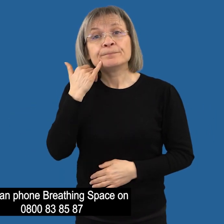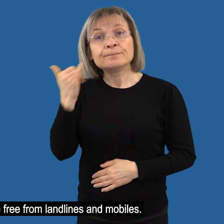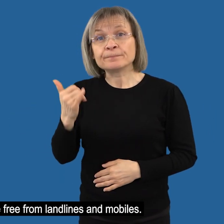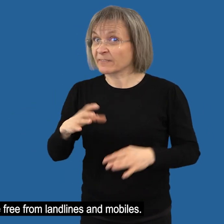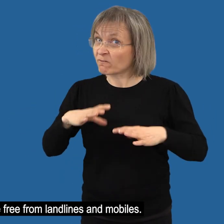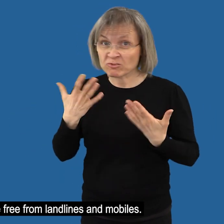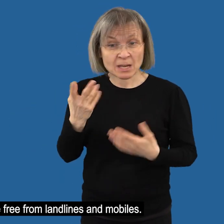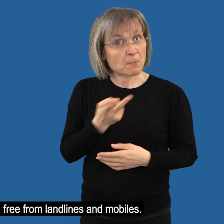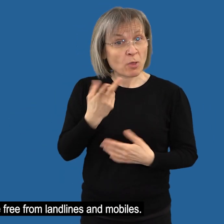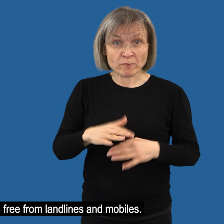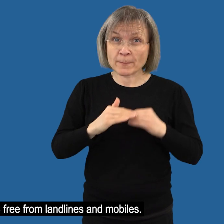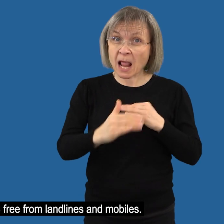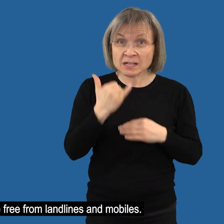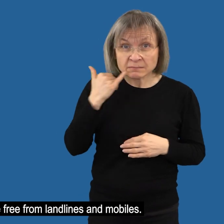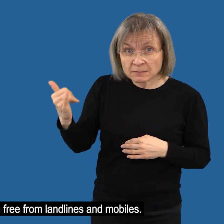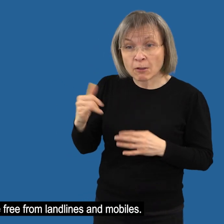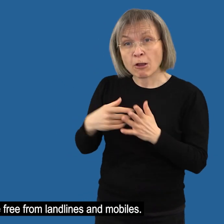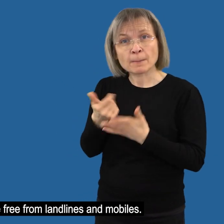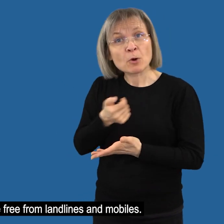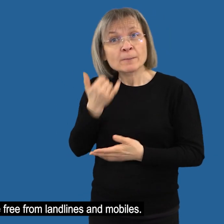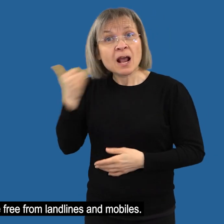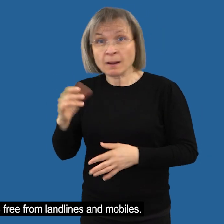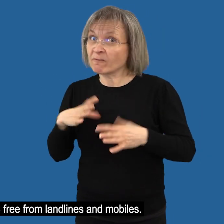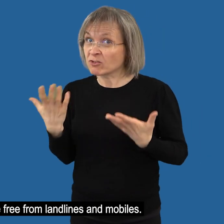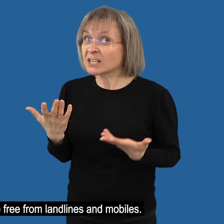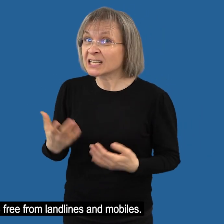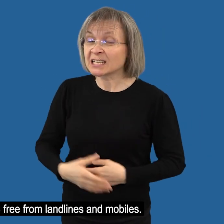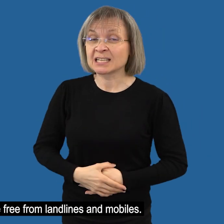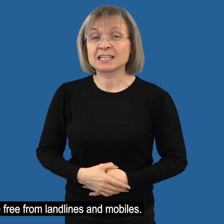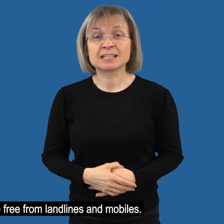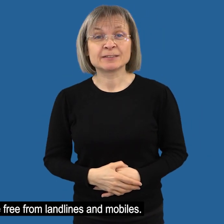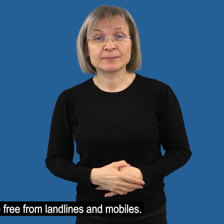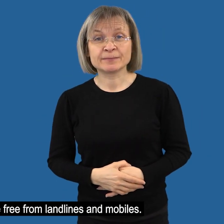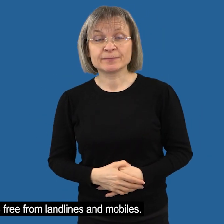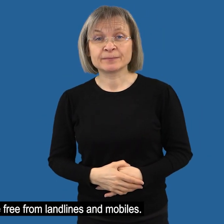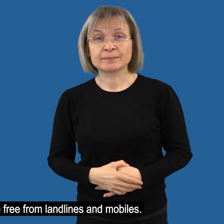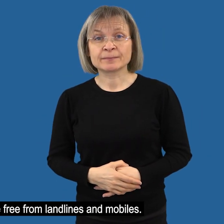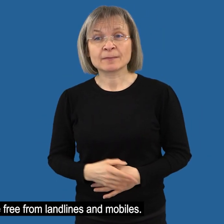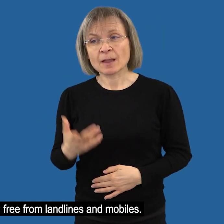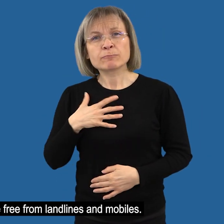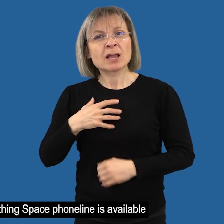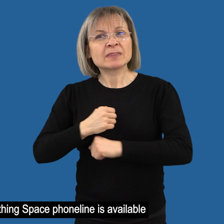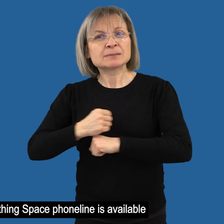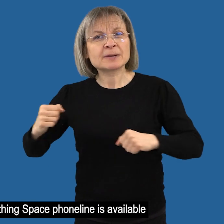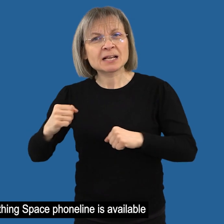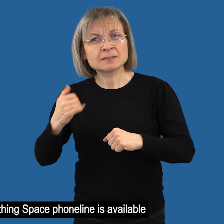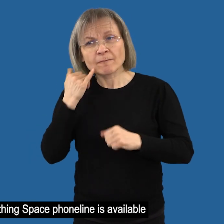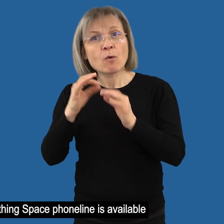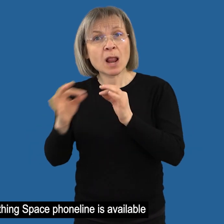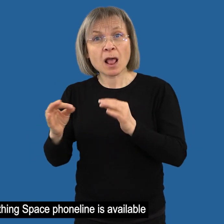85 87. Calls are free from landlines and mobiles. The Breathing Space phone line